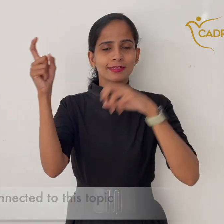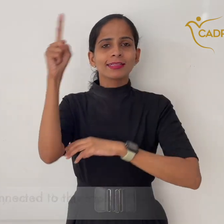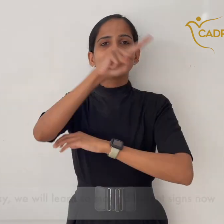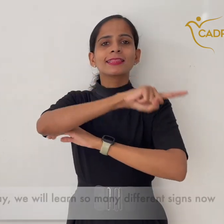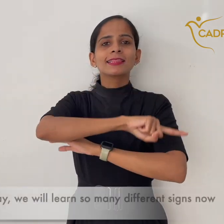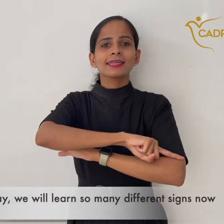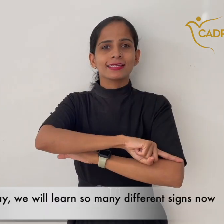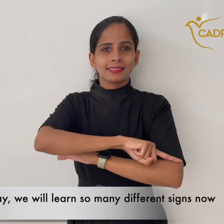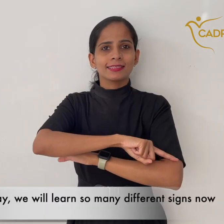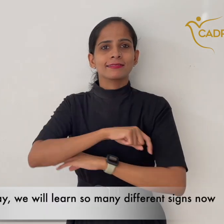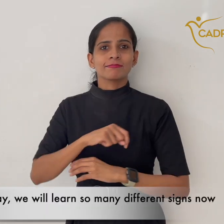Lover's Day,